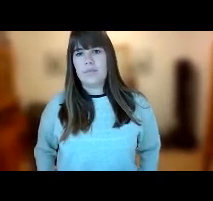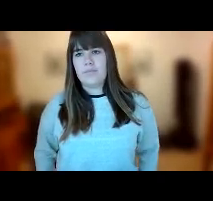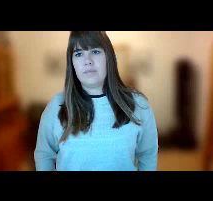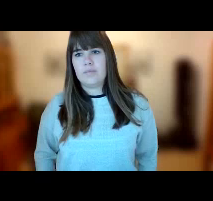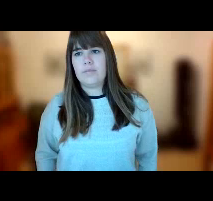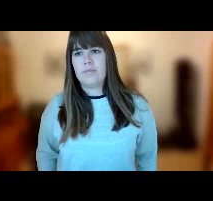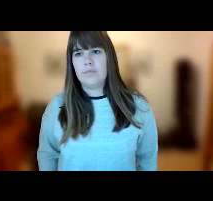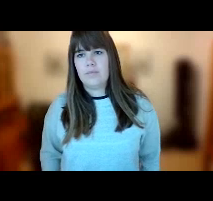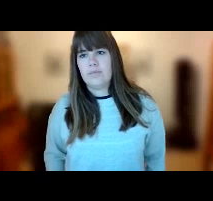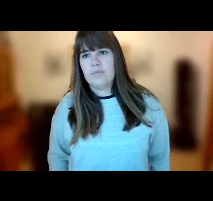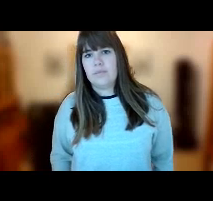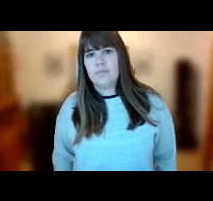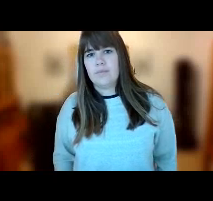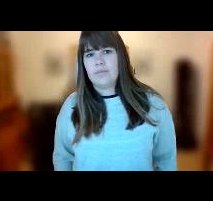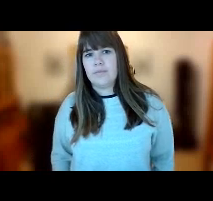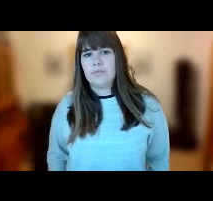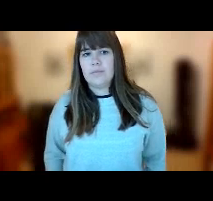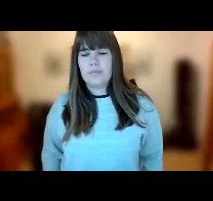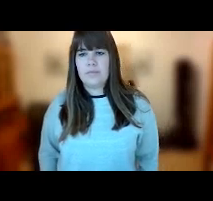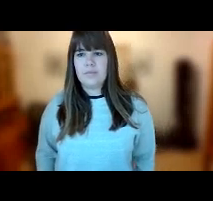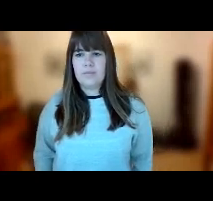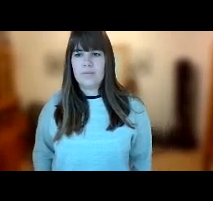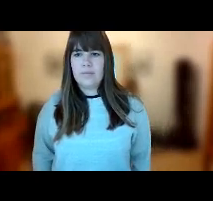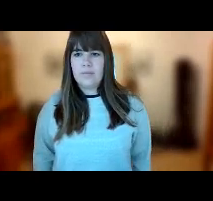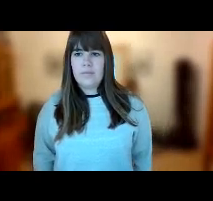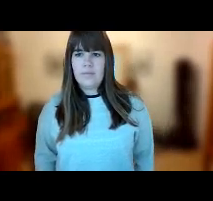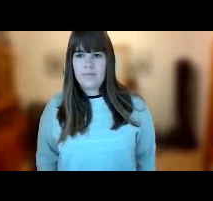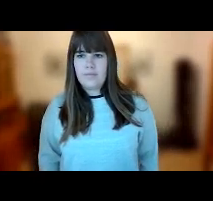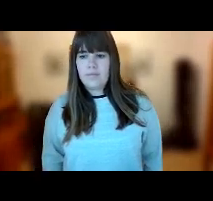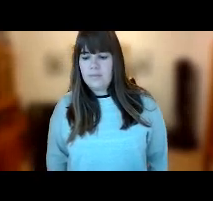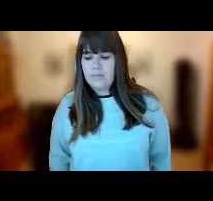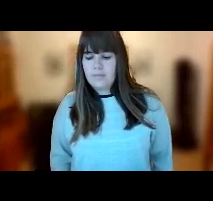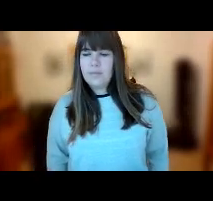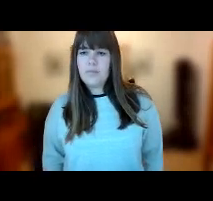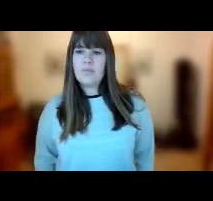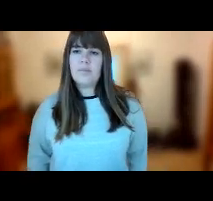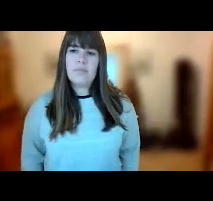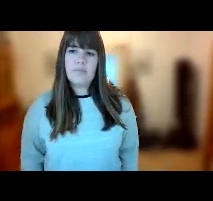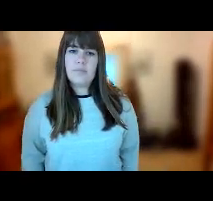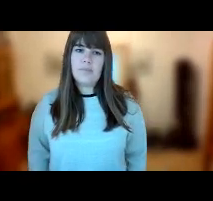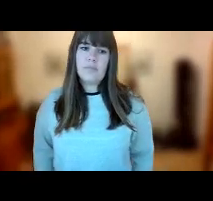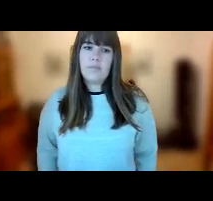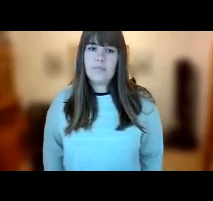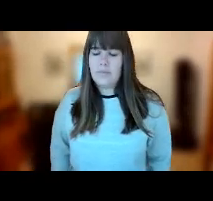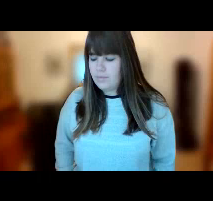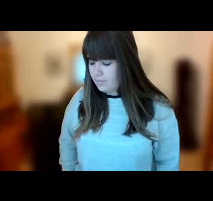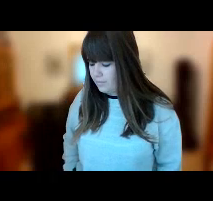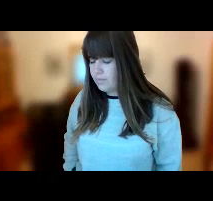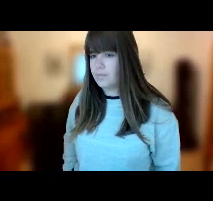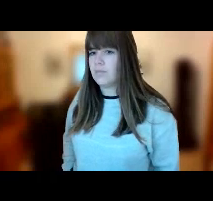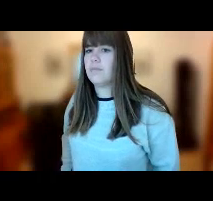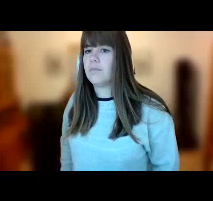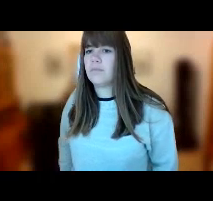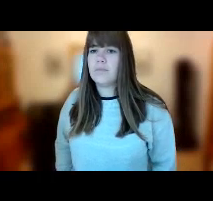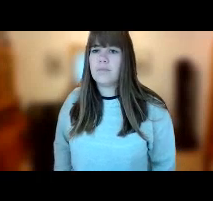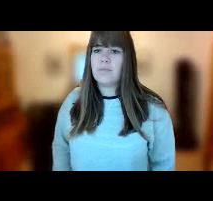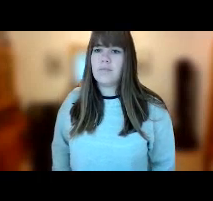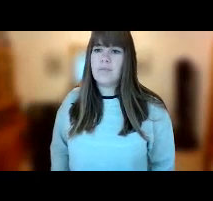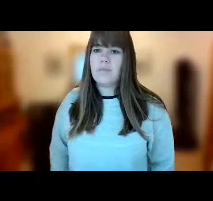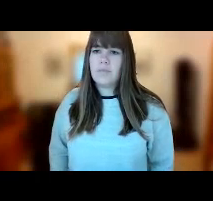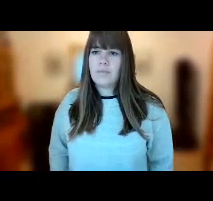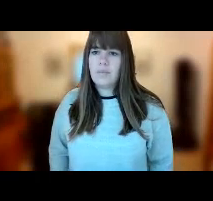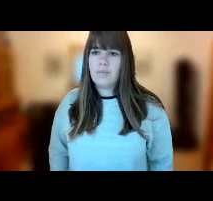session, we're going to have a presentation. There'll be a chance for a kind of Q&A at the end of the presentation. I believe the chat function's open and there's